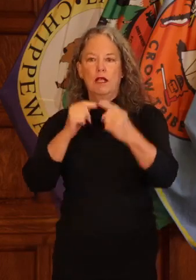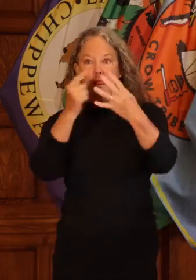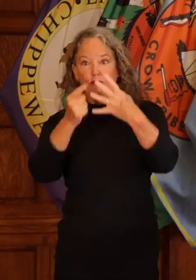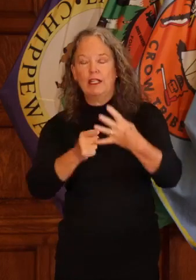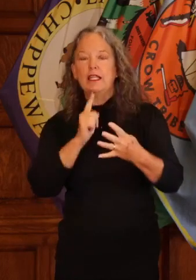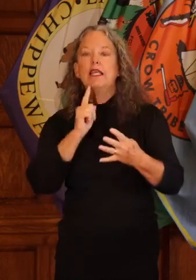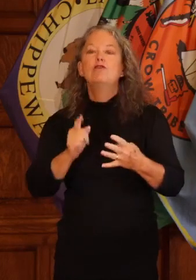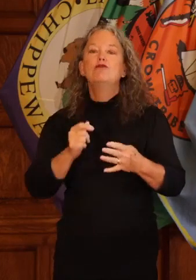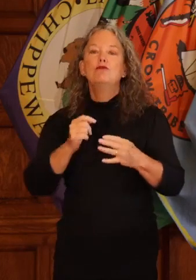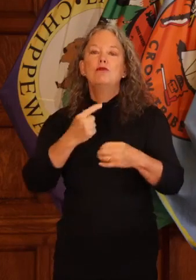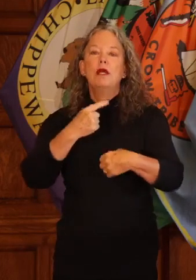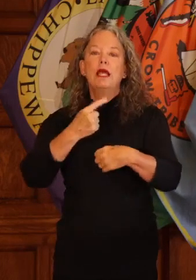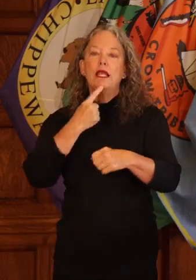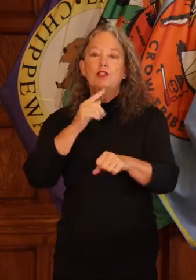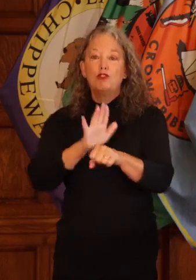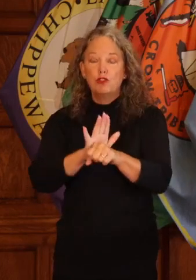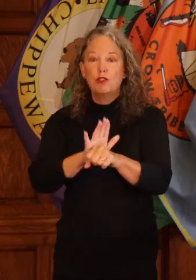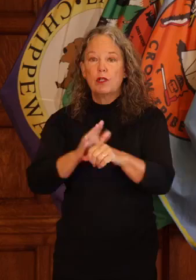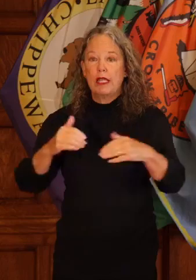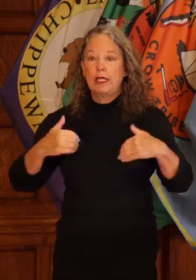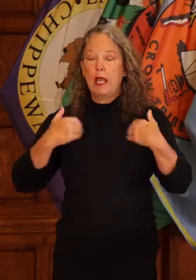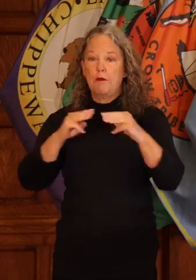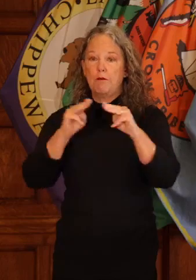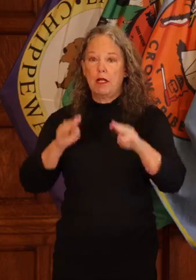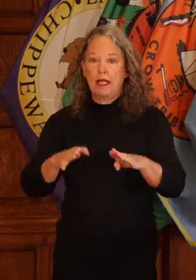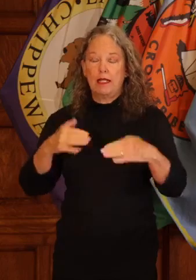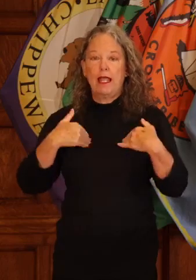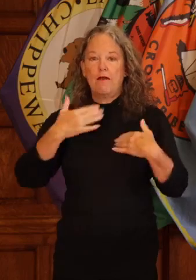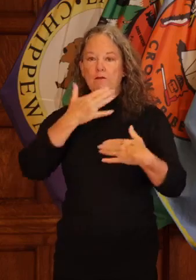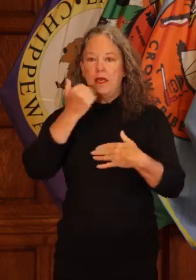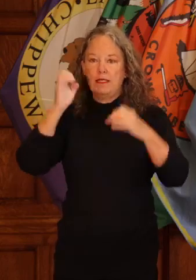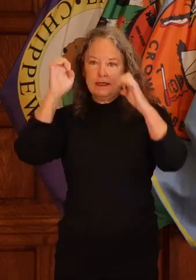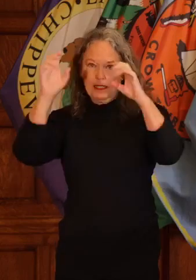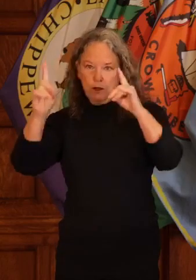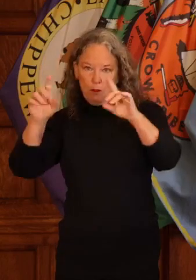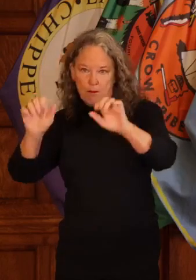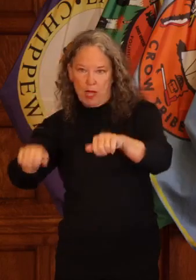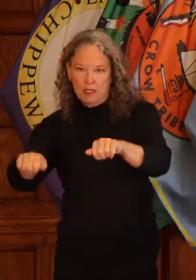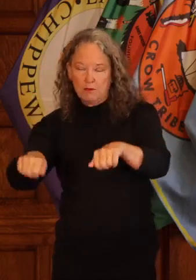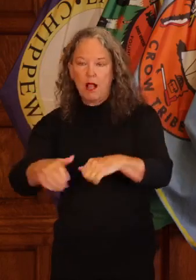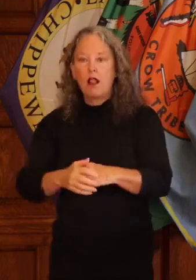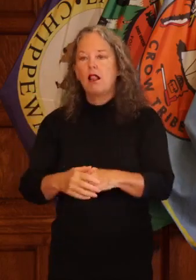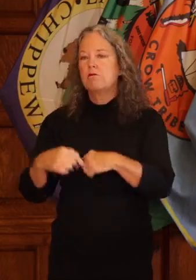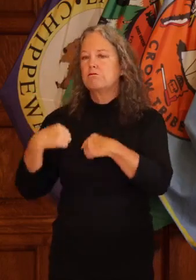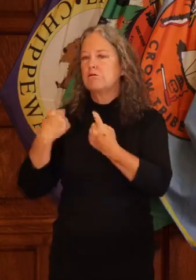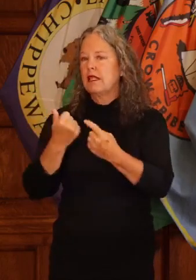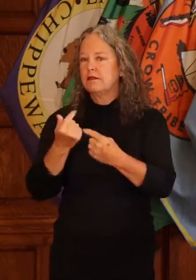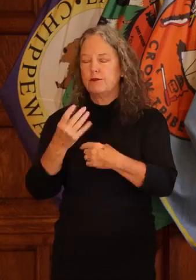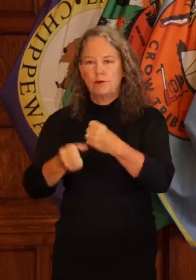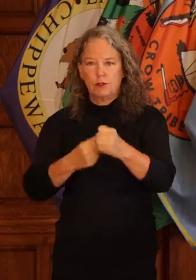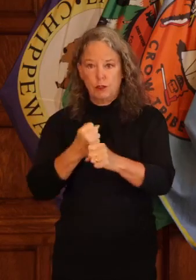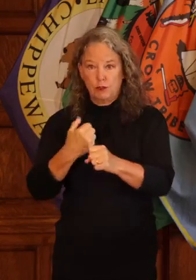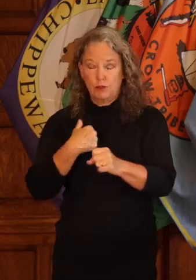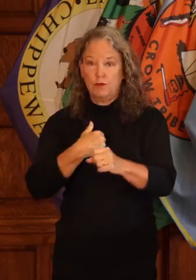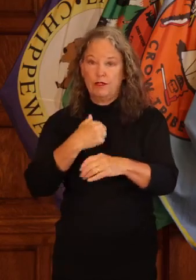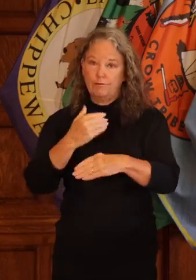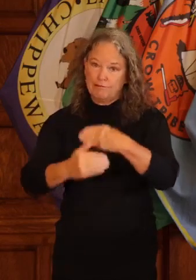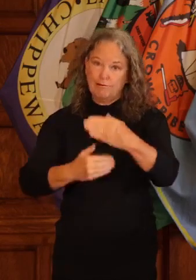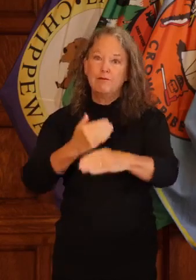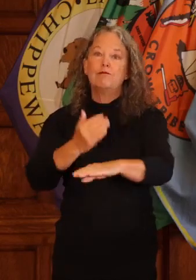young Montanans have the best education possible. And over the course of the last few years, we've made a lot of